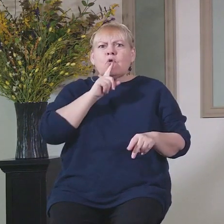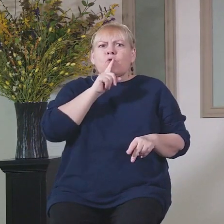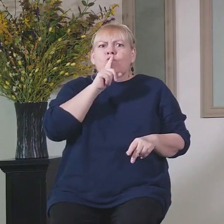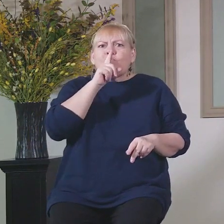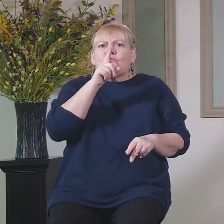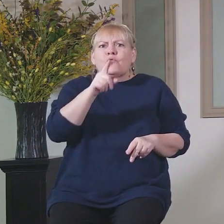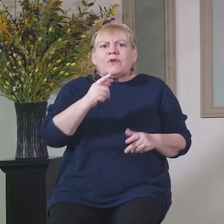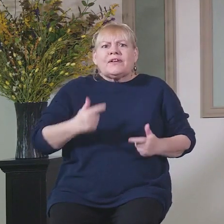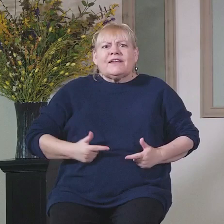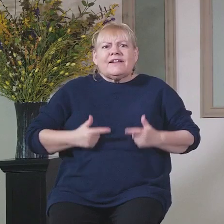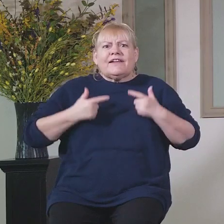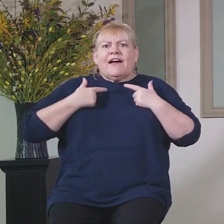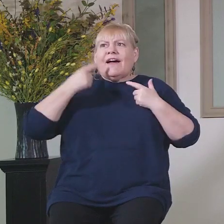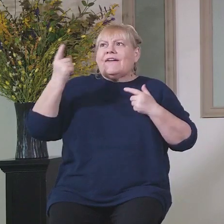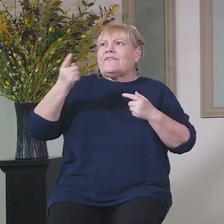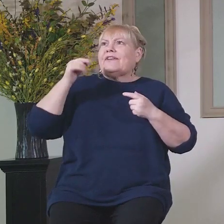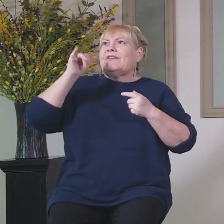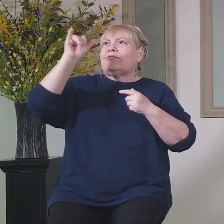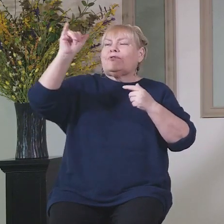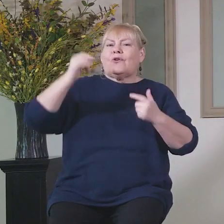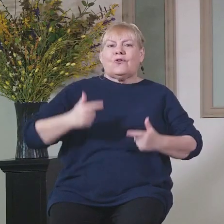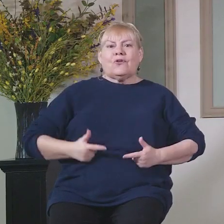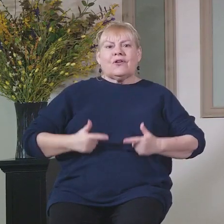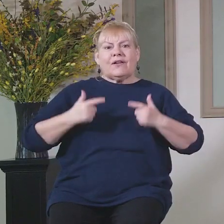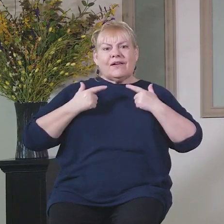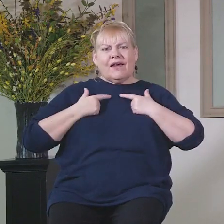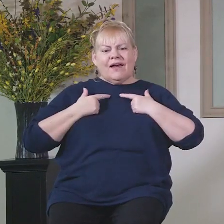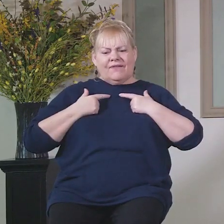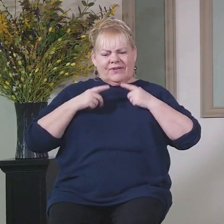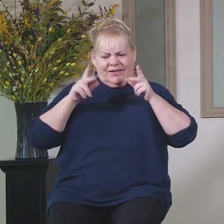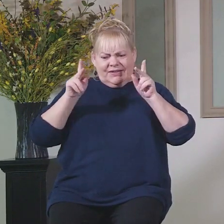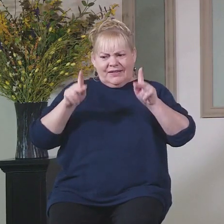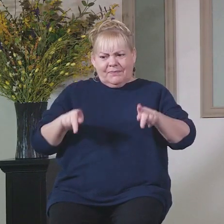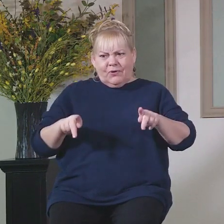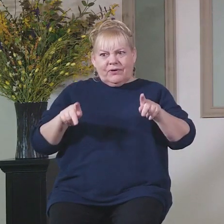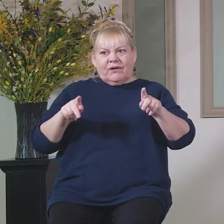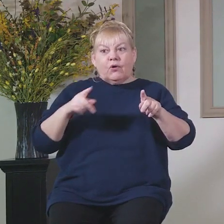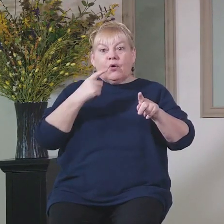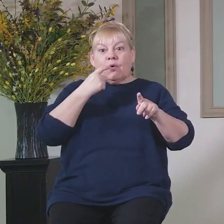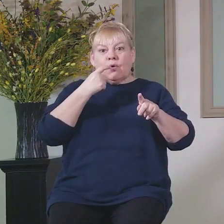Real life, eternal life, is the person of Jesus.